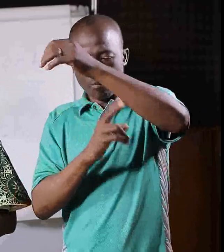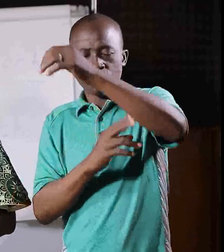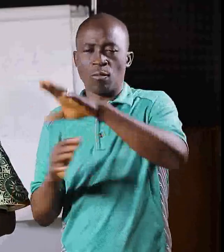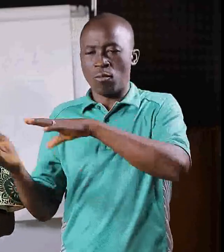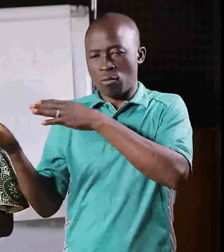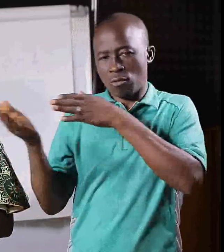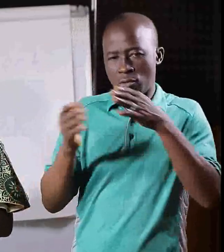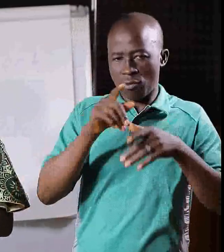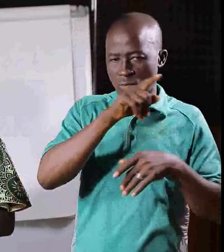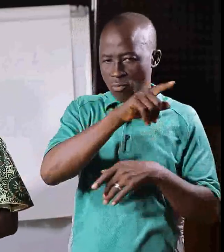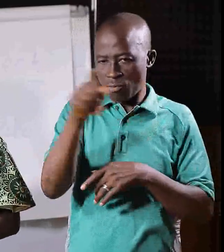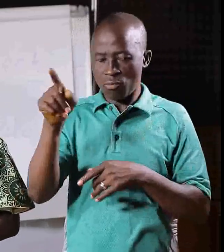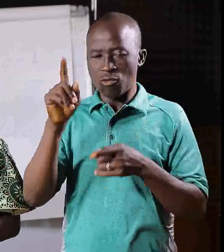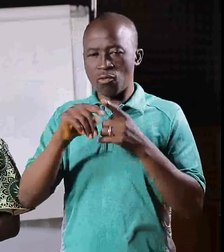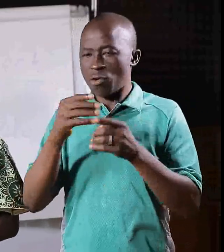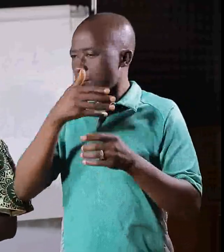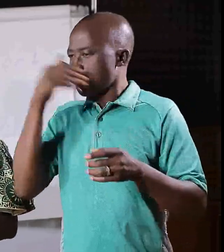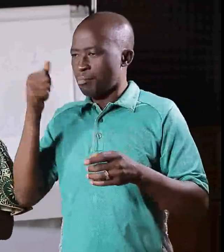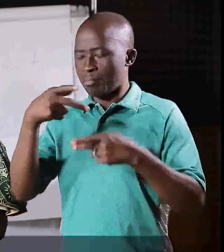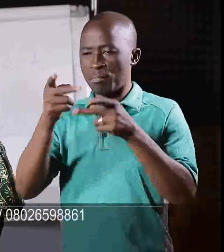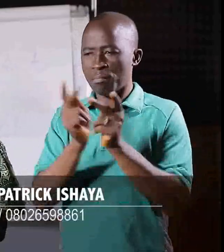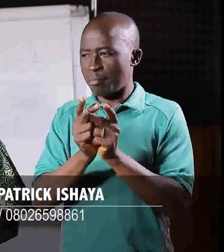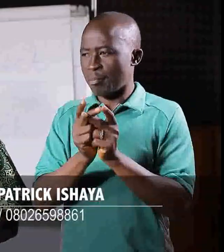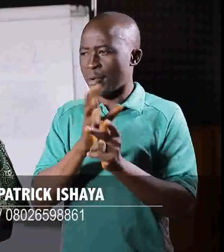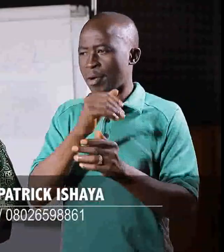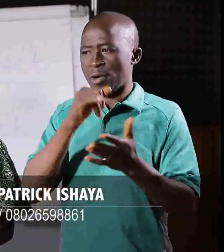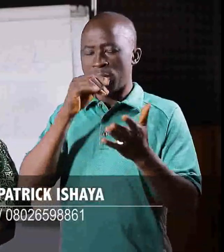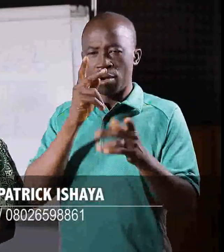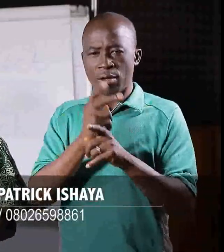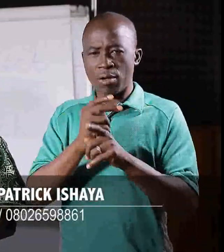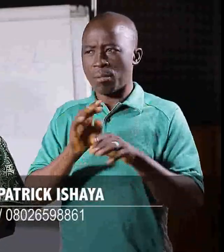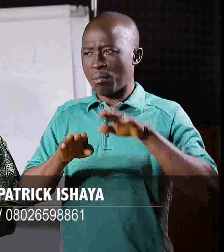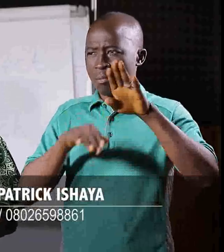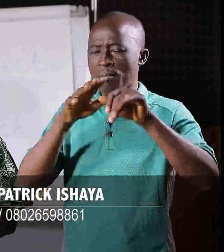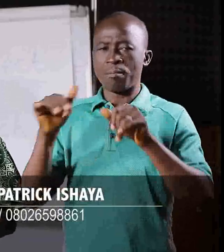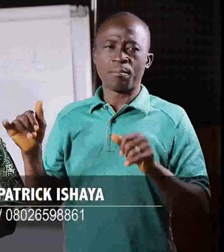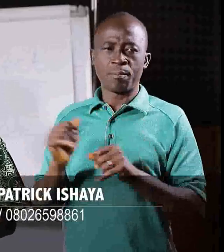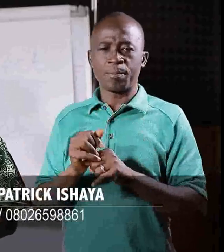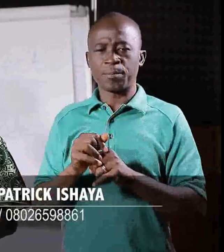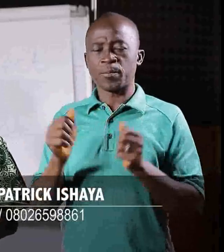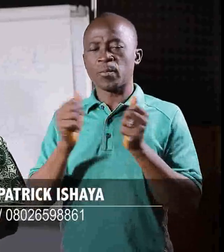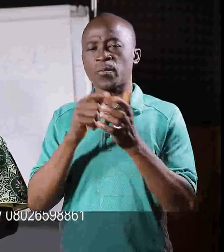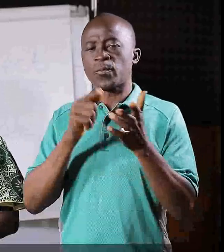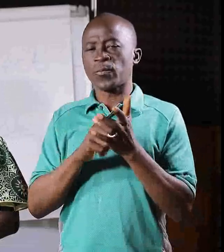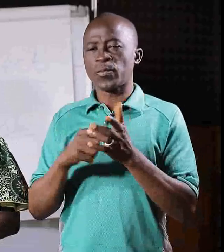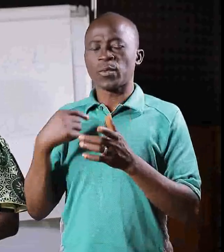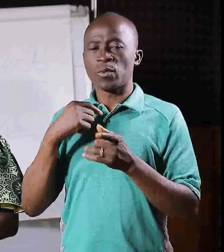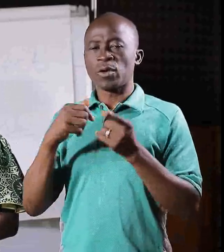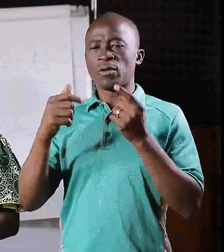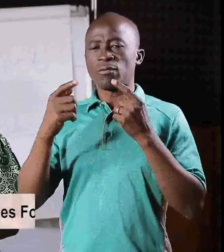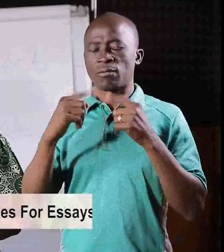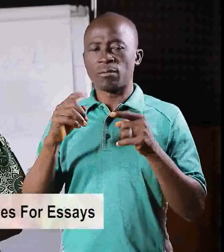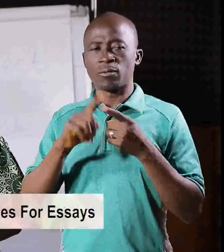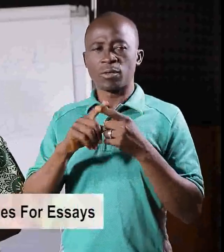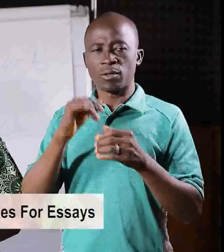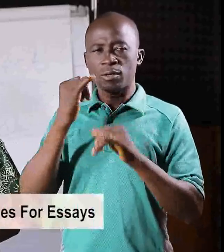you to a better destination and it keeps moving. With this, my learners, we have come to the end